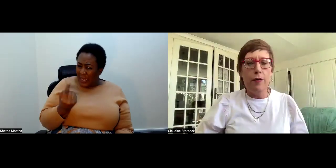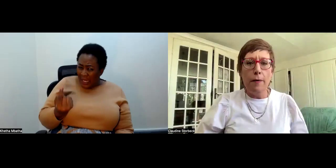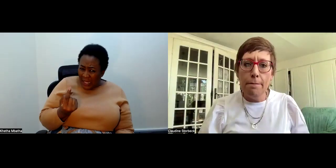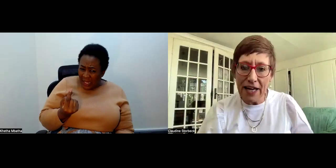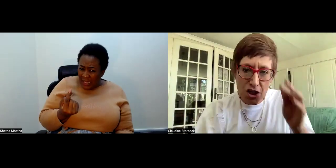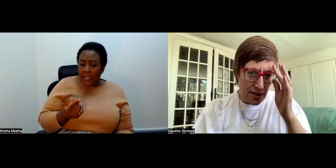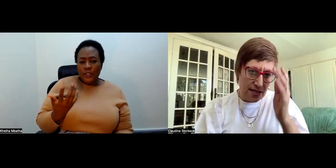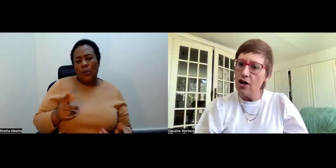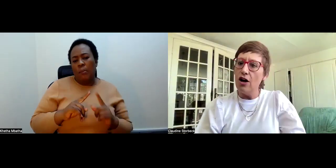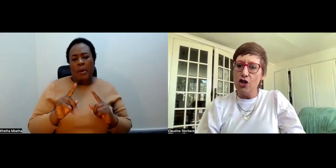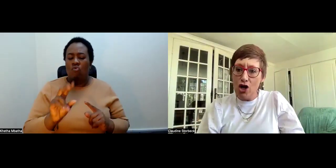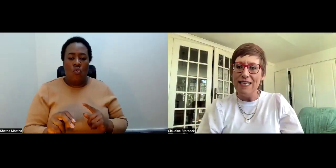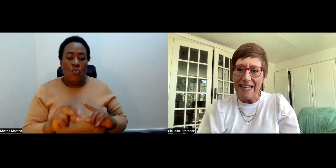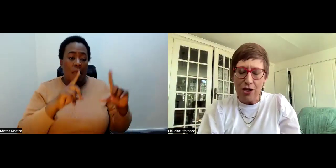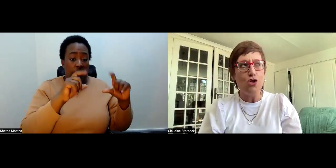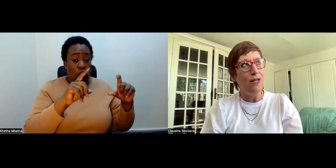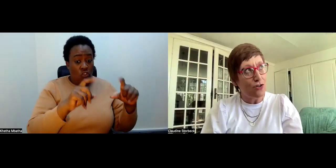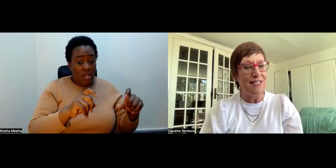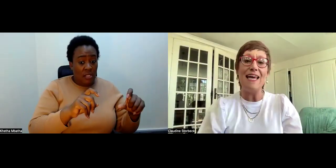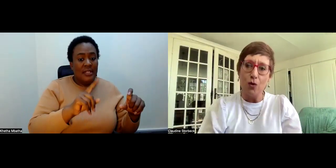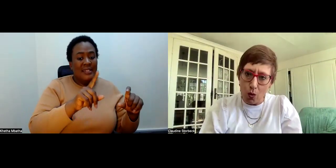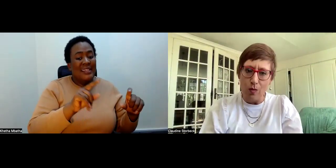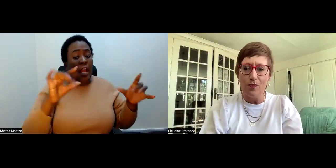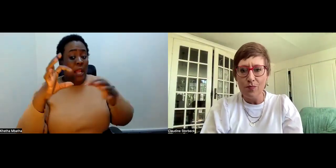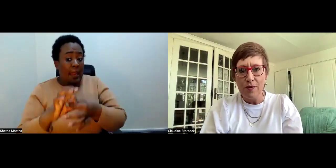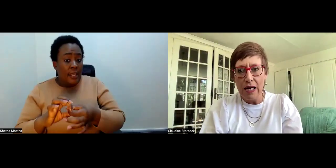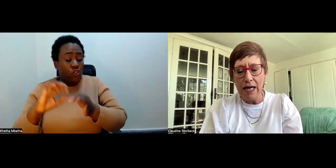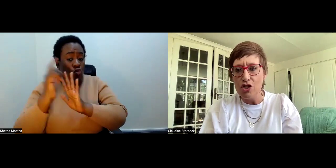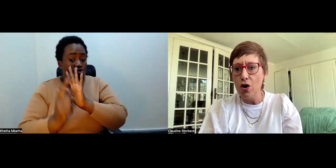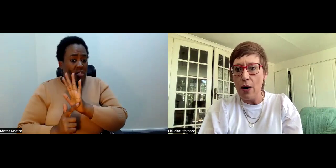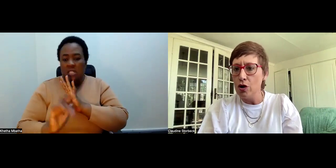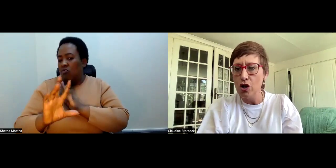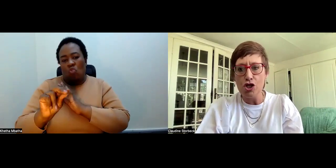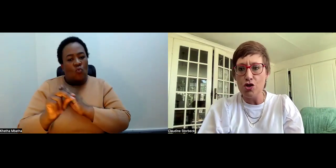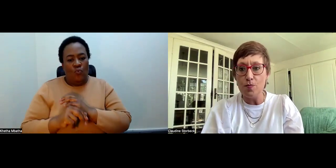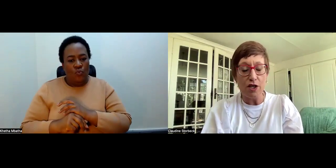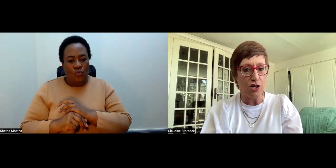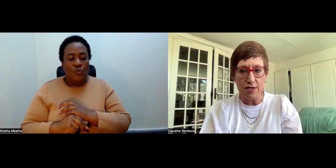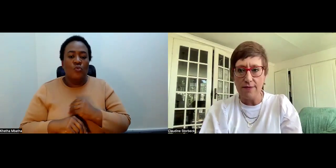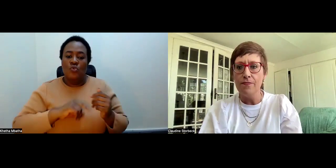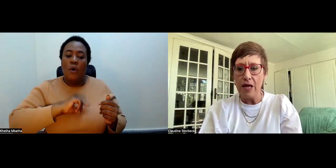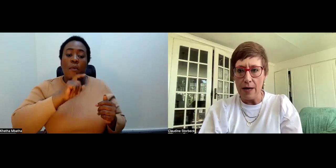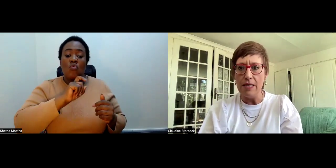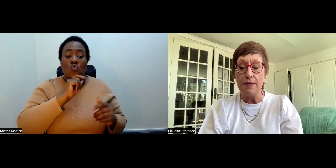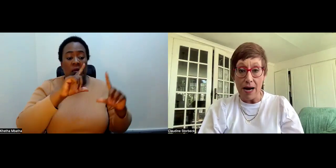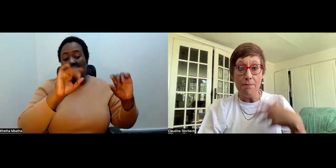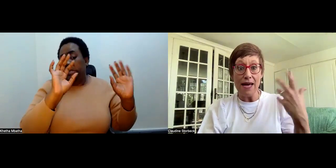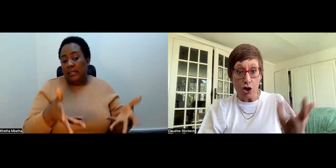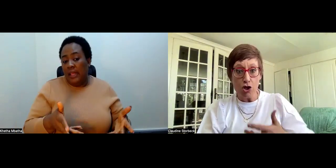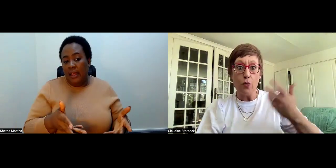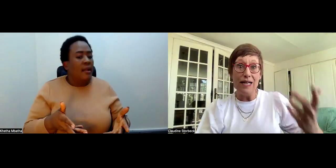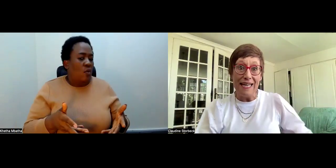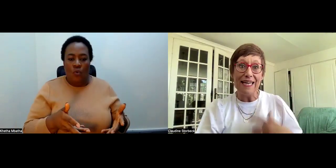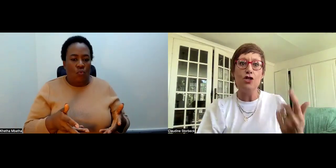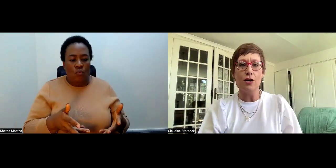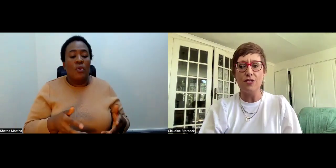But no, pictures don't link to literacy at all. And so I would not just use pictures. It's about making